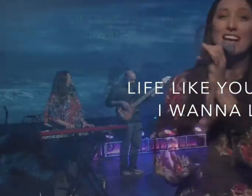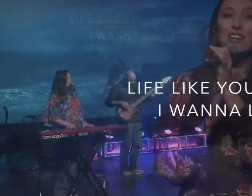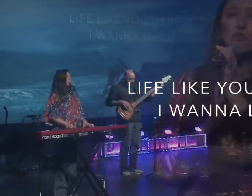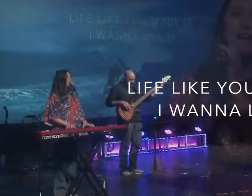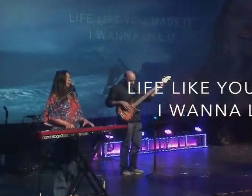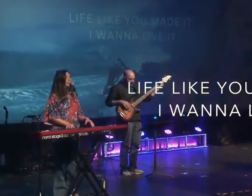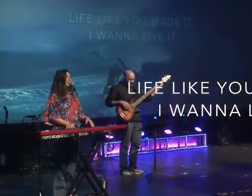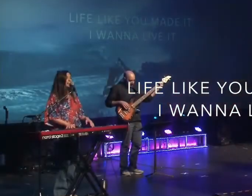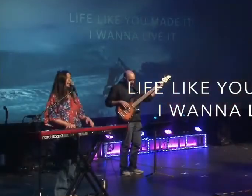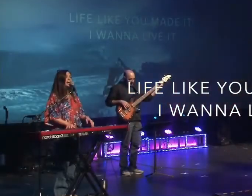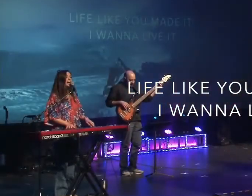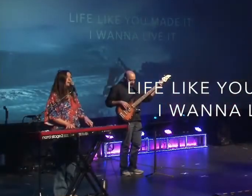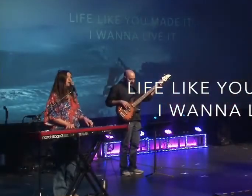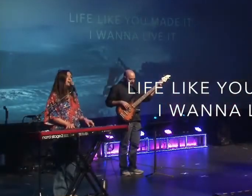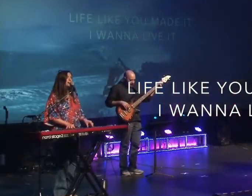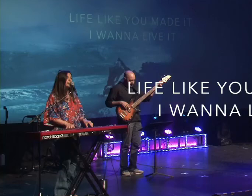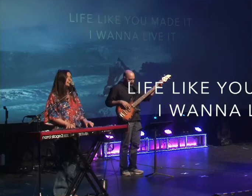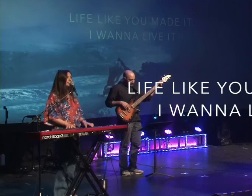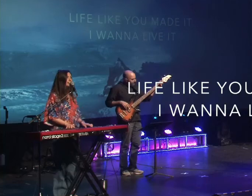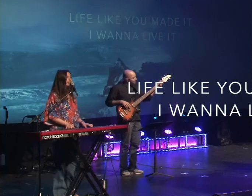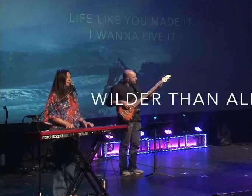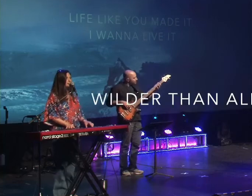Life like you made.